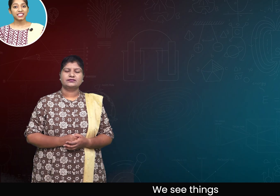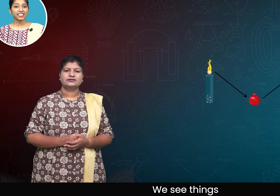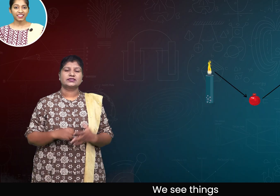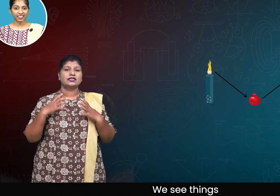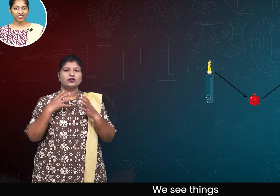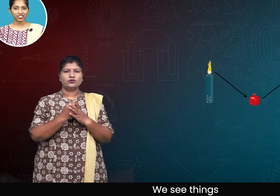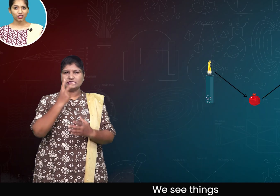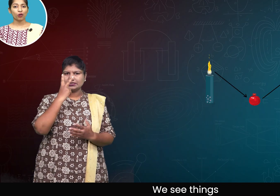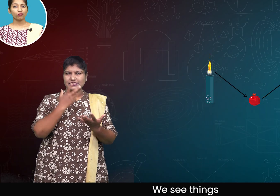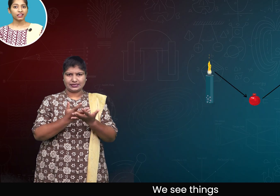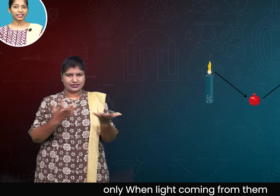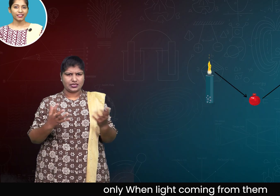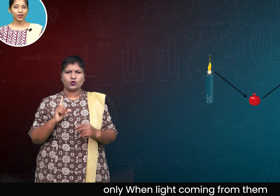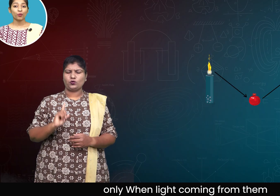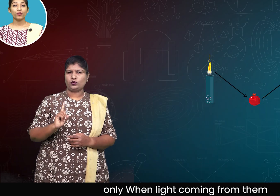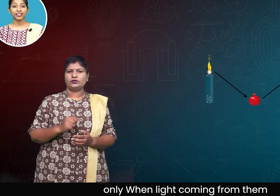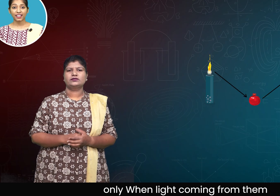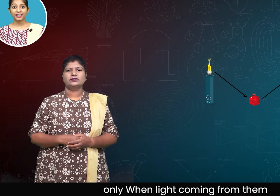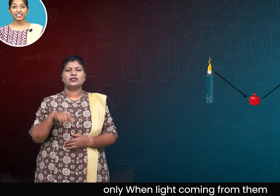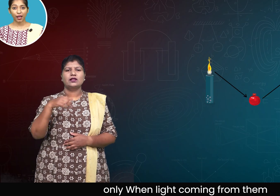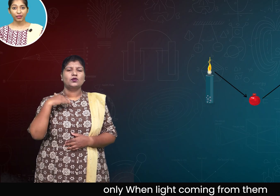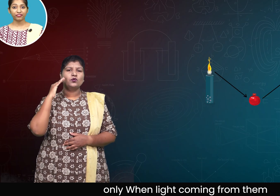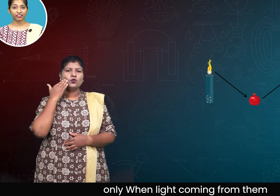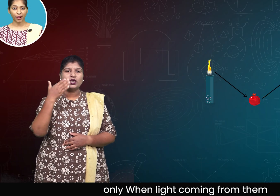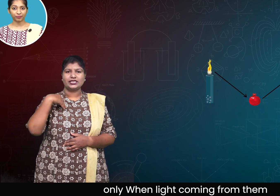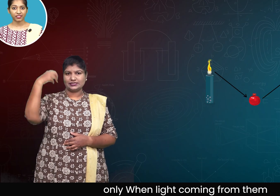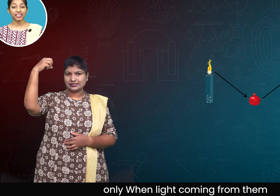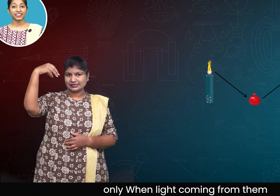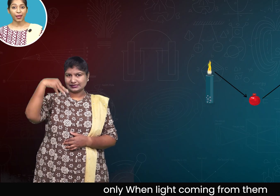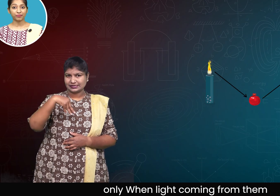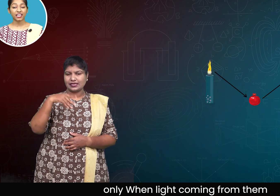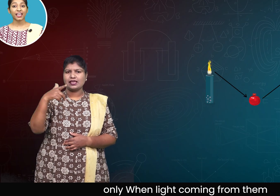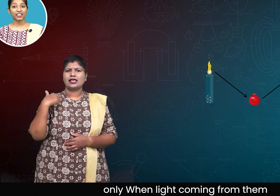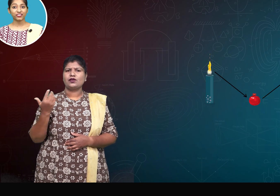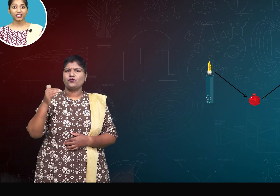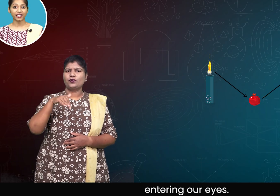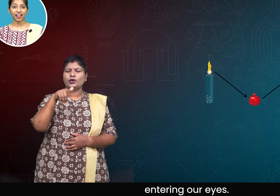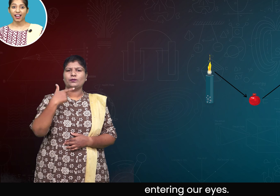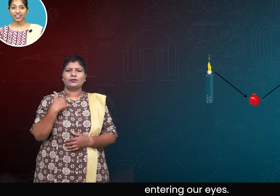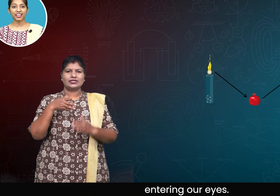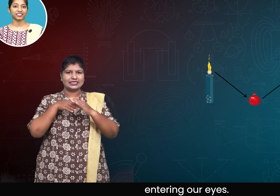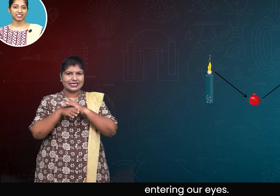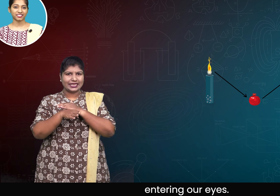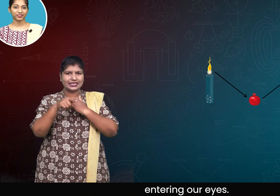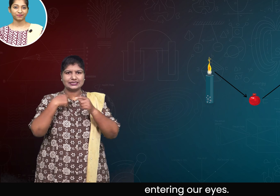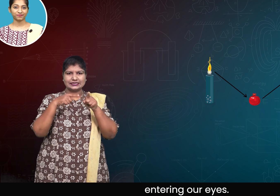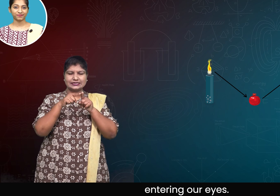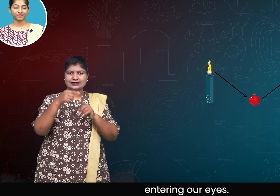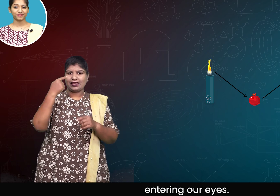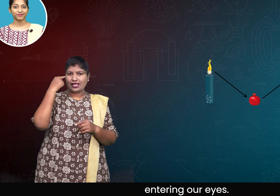We see things only when light coming from them entering our eyes.